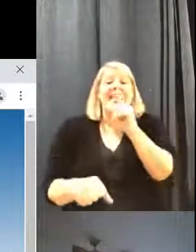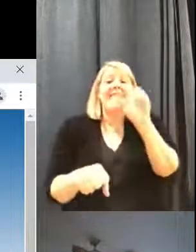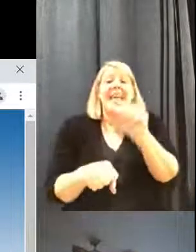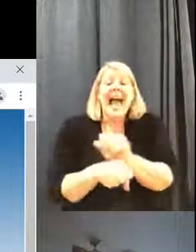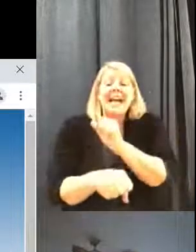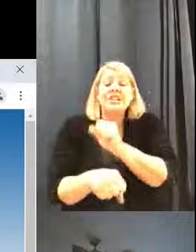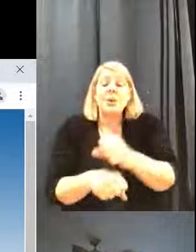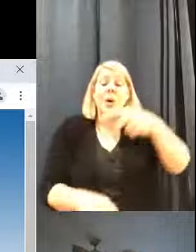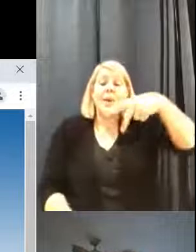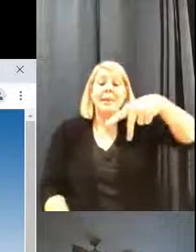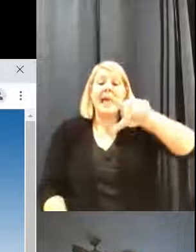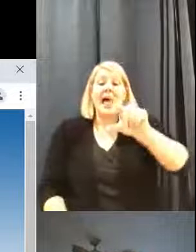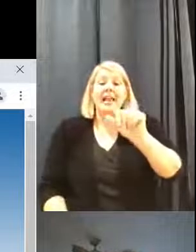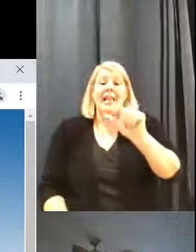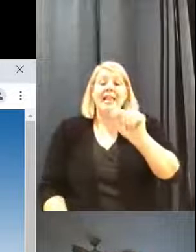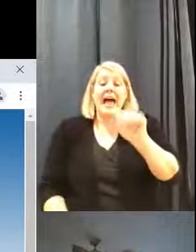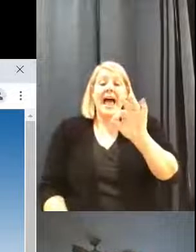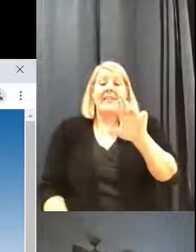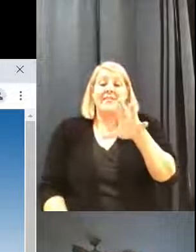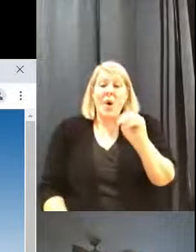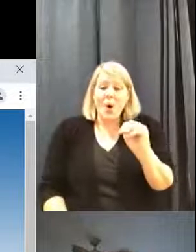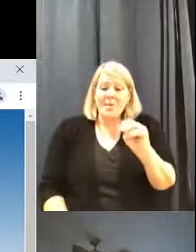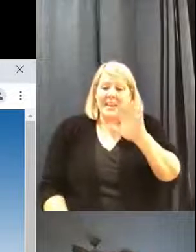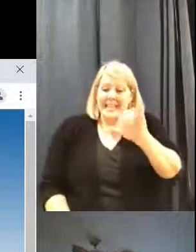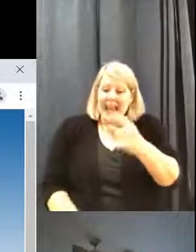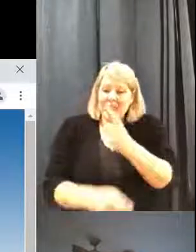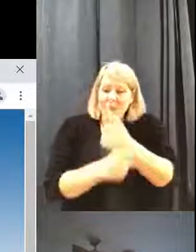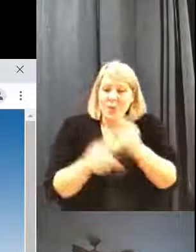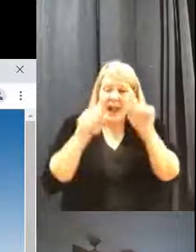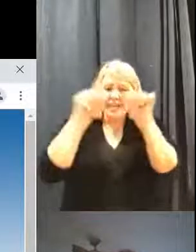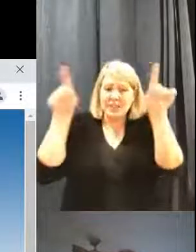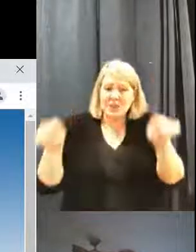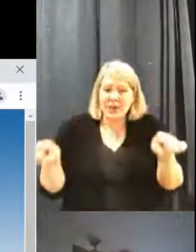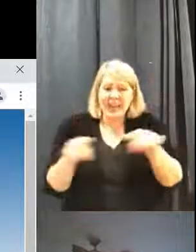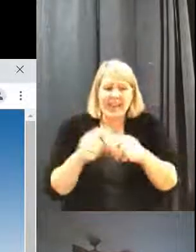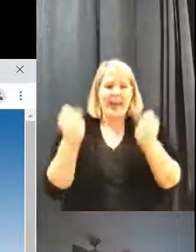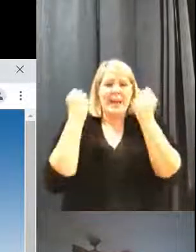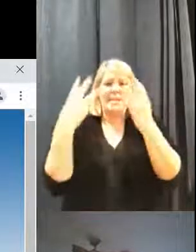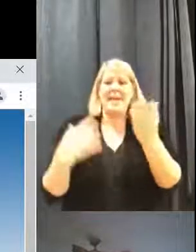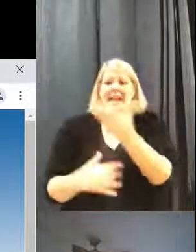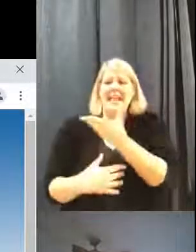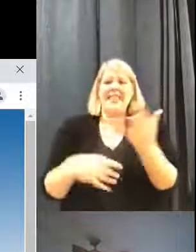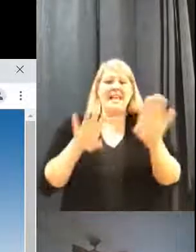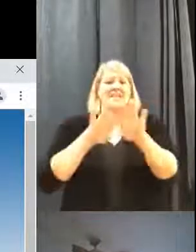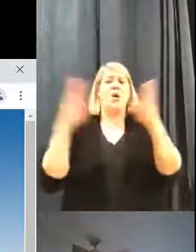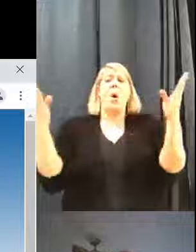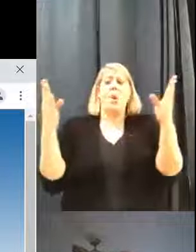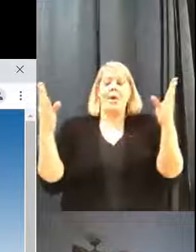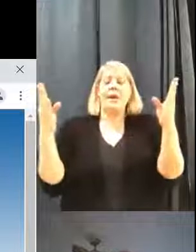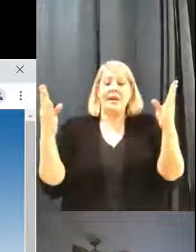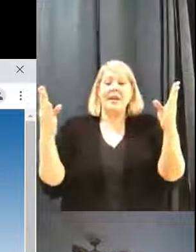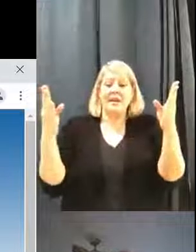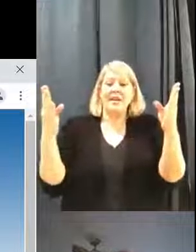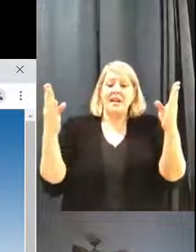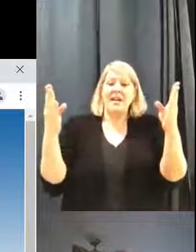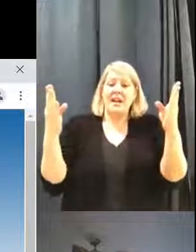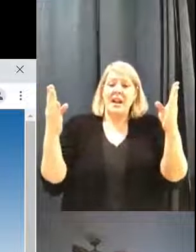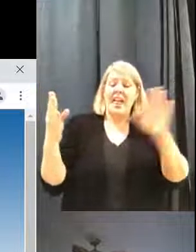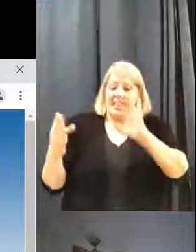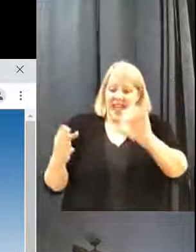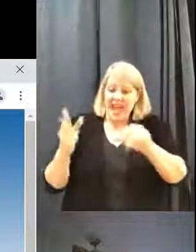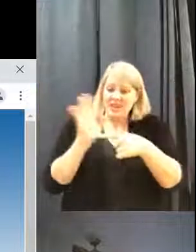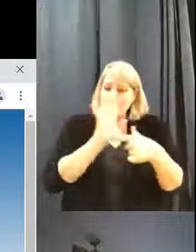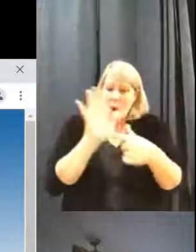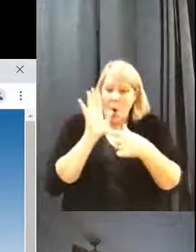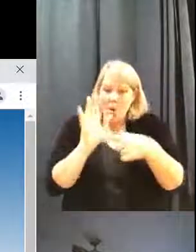heads up that I shared the correct screen? There's too many things open here and it's just a little confusing. I'm on the actual platform page. Yeah. Okay,